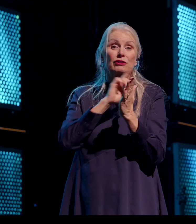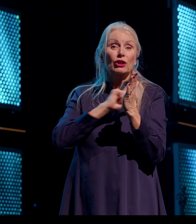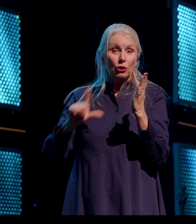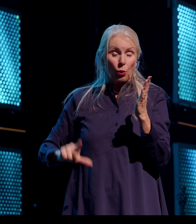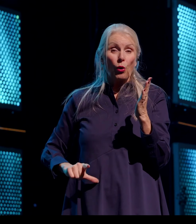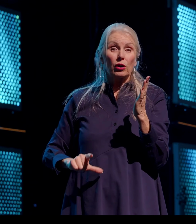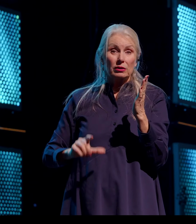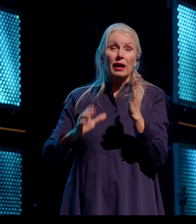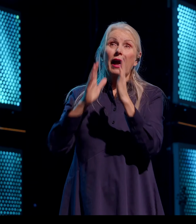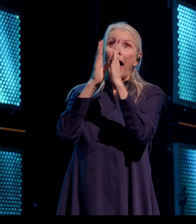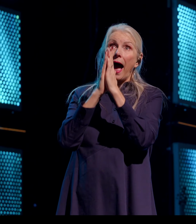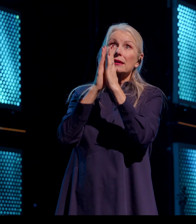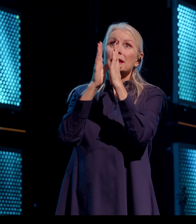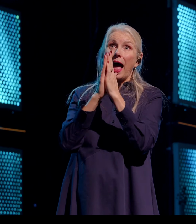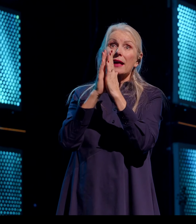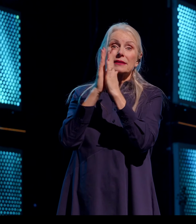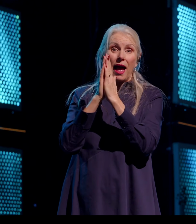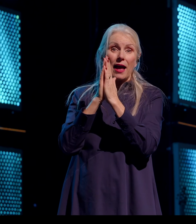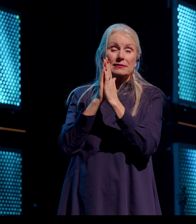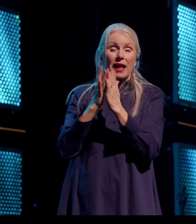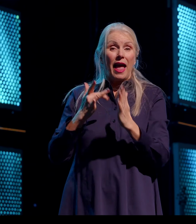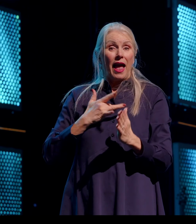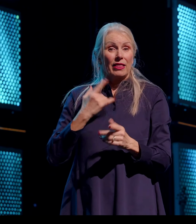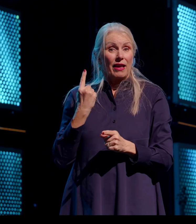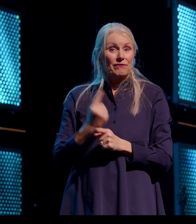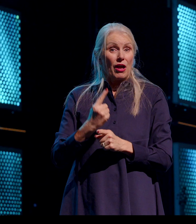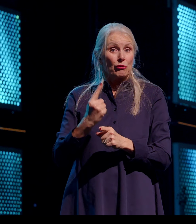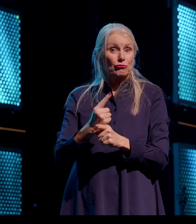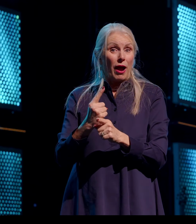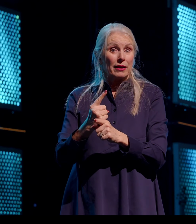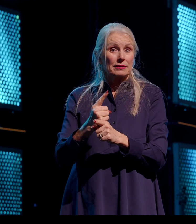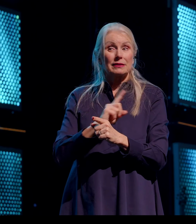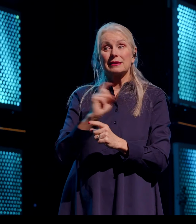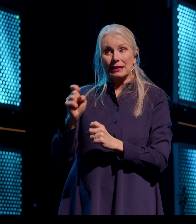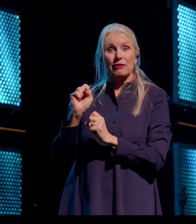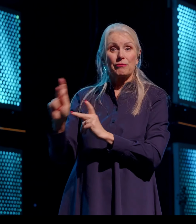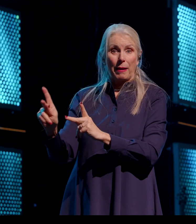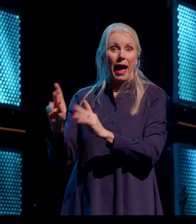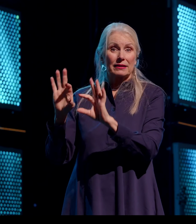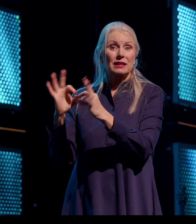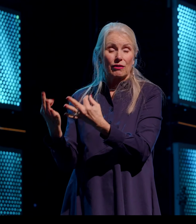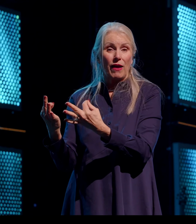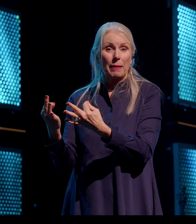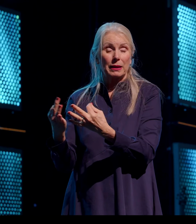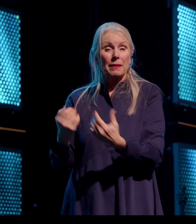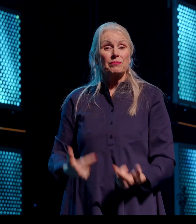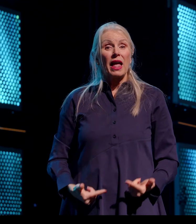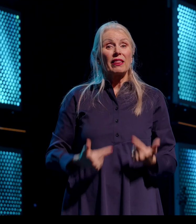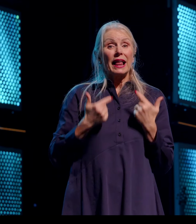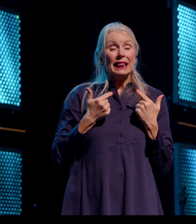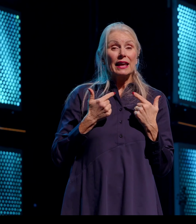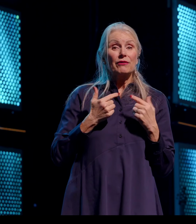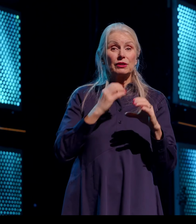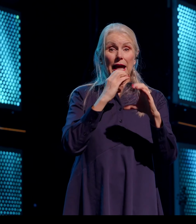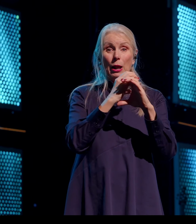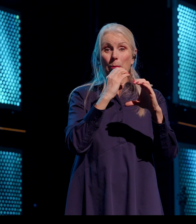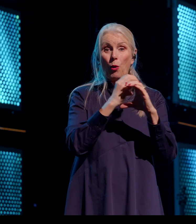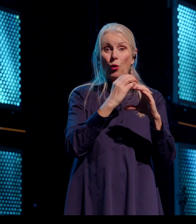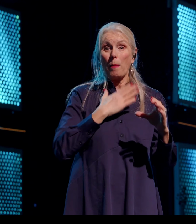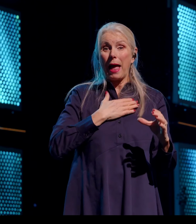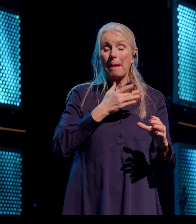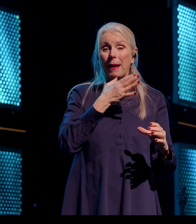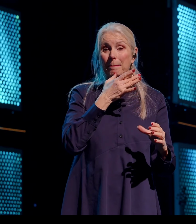house back to this family. They lived in a motorhome for a couple months at my mother-in-law's house. Interesting